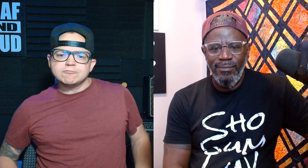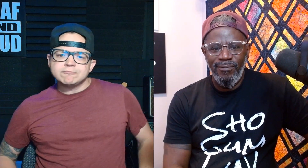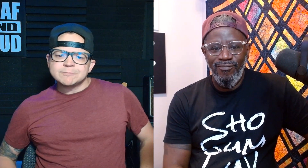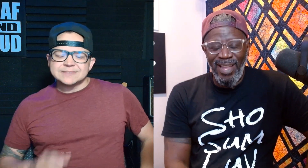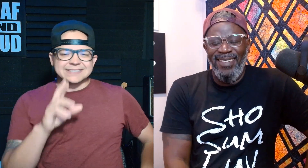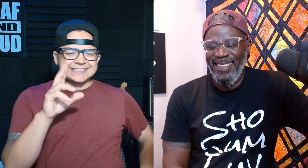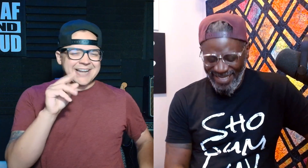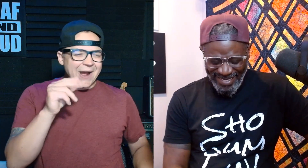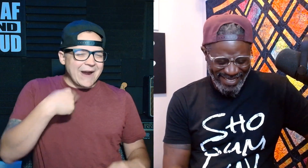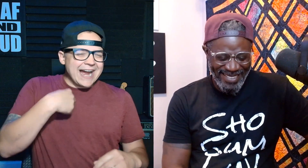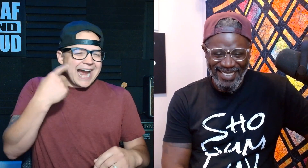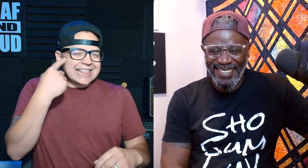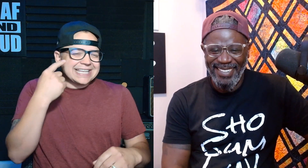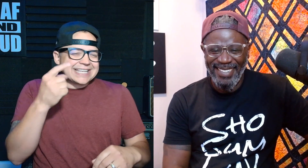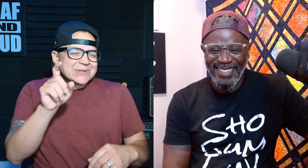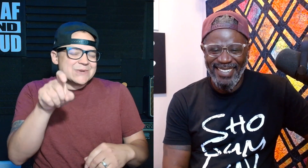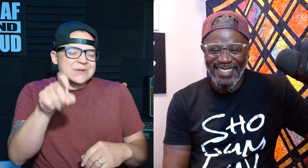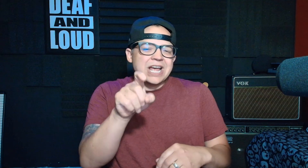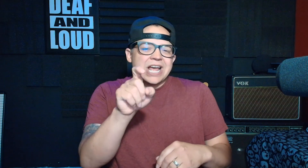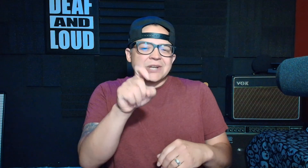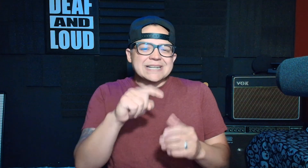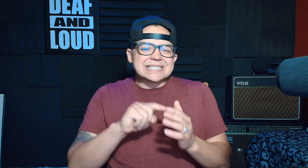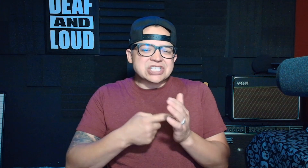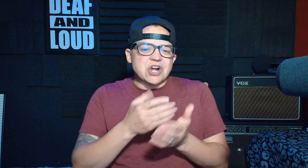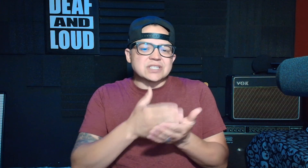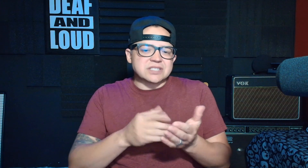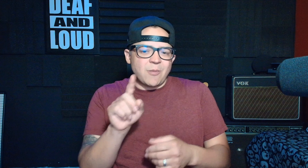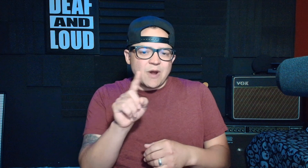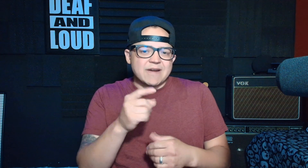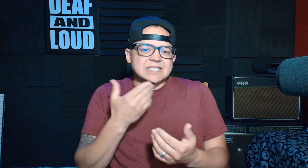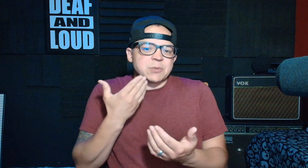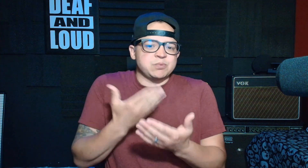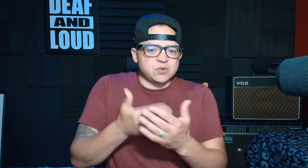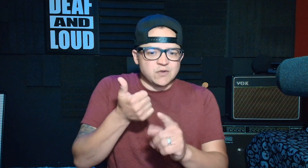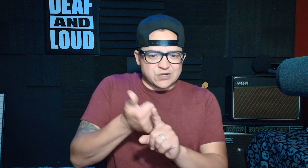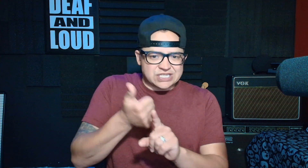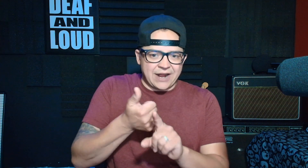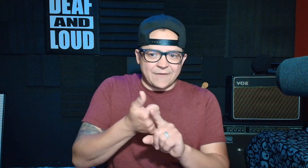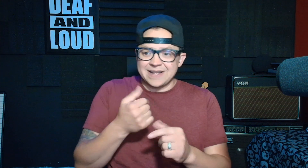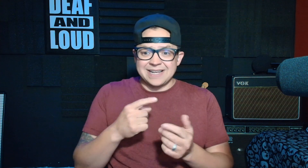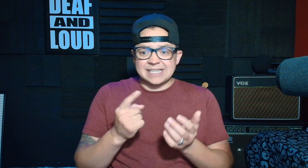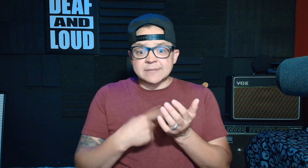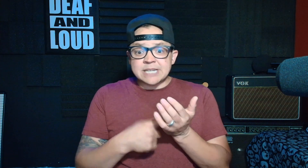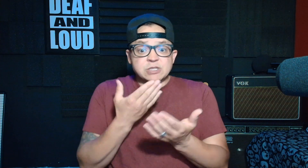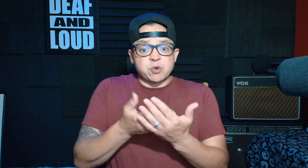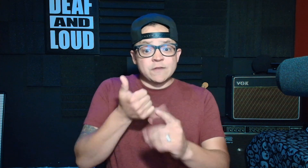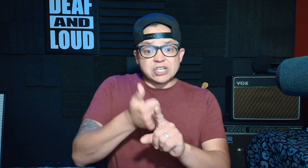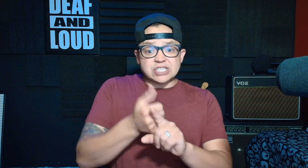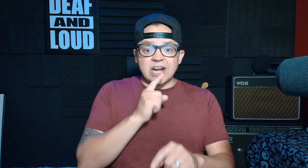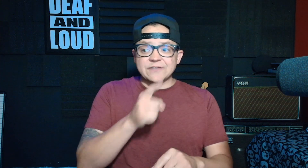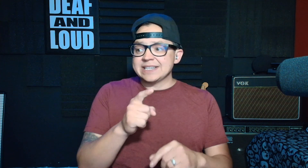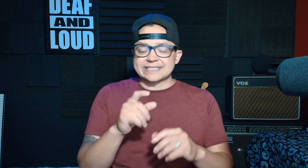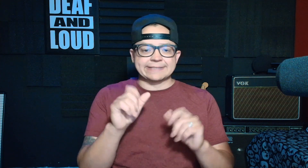language. No, I think you need to start somewhere and to prove yourself. And sometimes